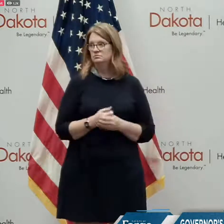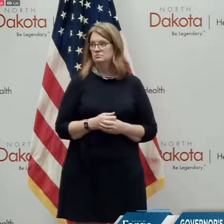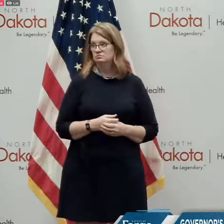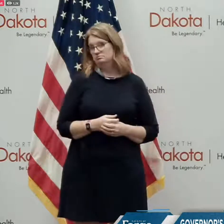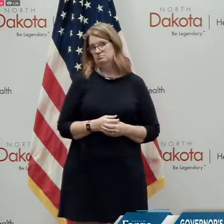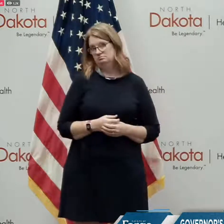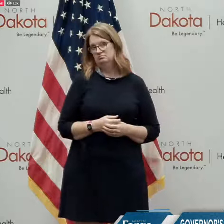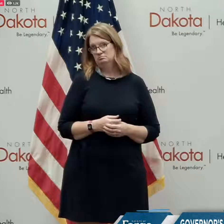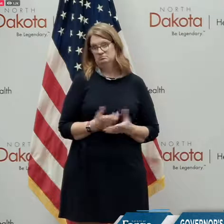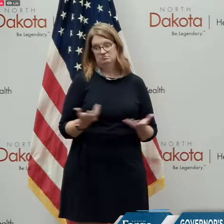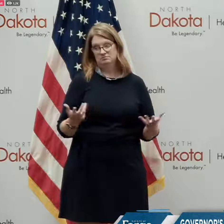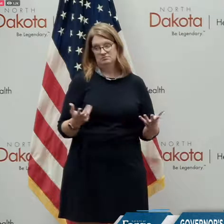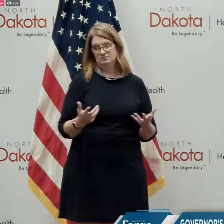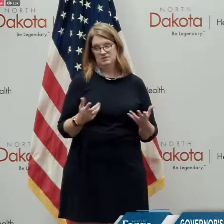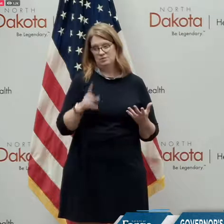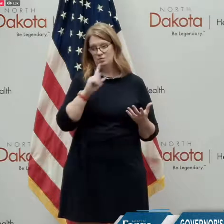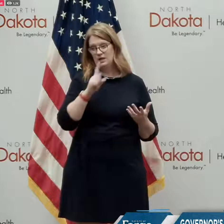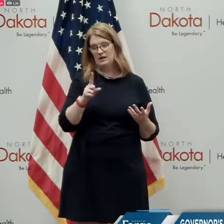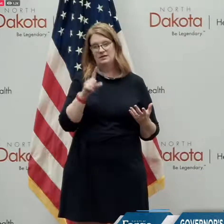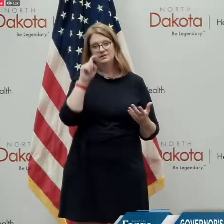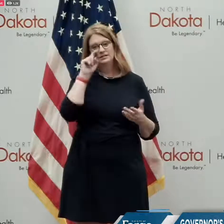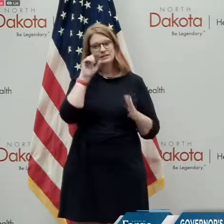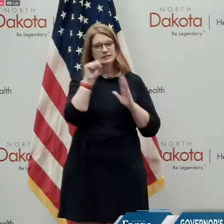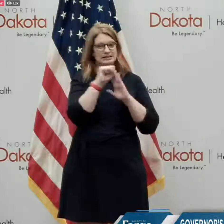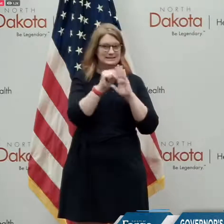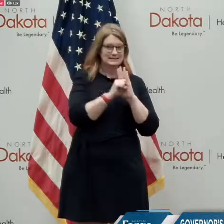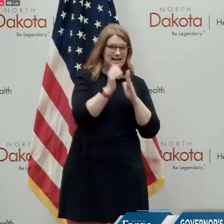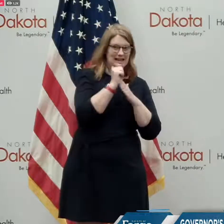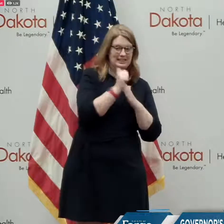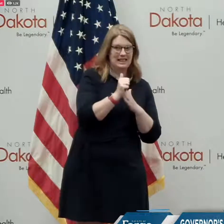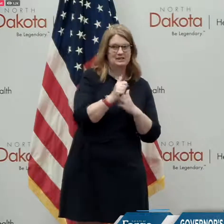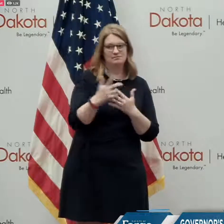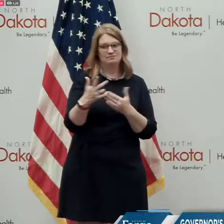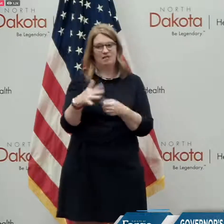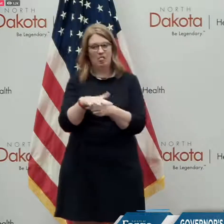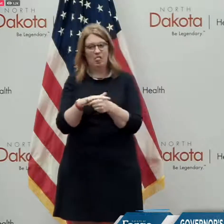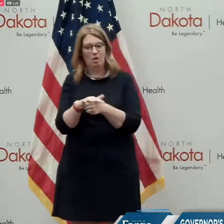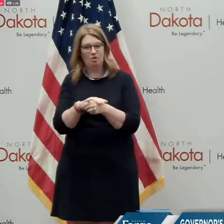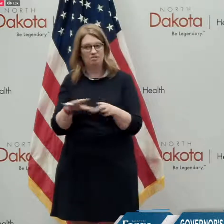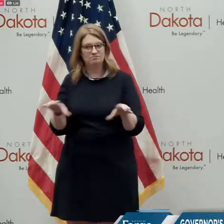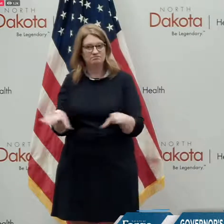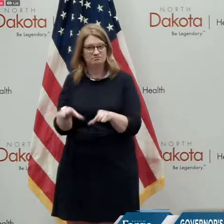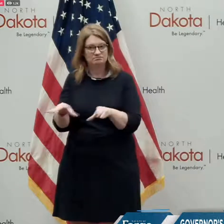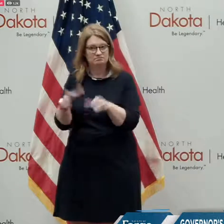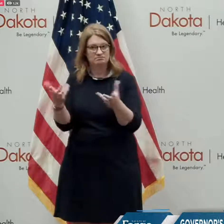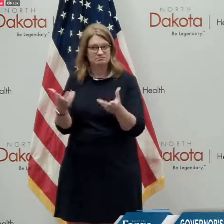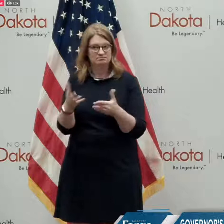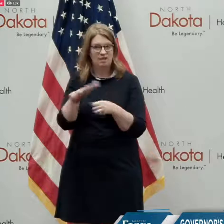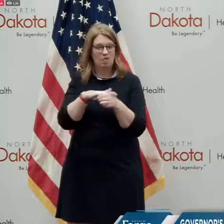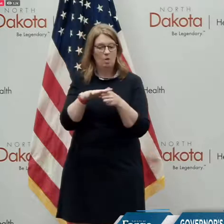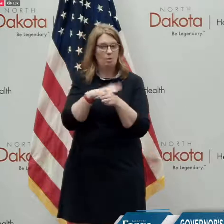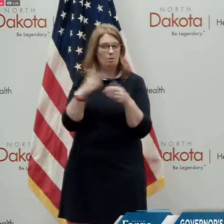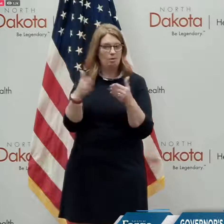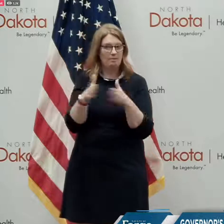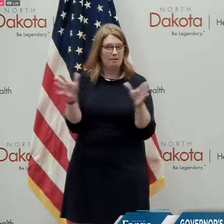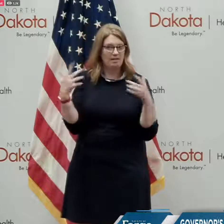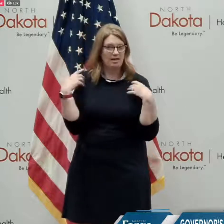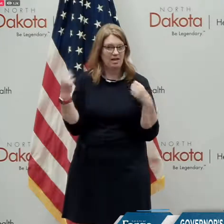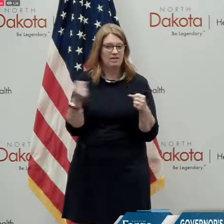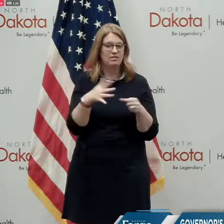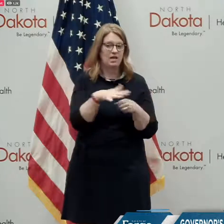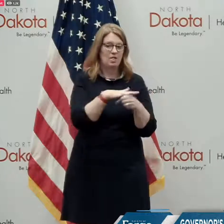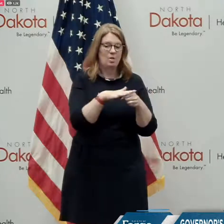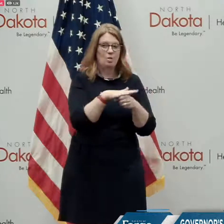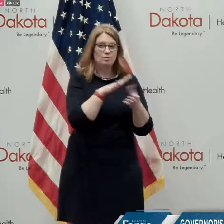to be it's a community, it's a state-led, but it's a local execution is what it comes down to, local public health and local school